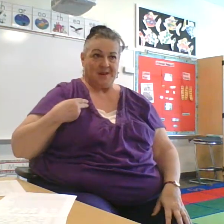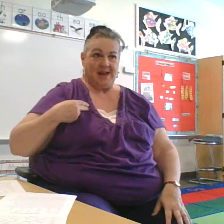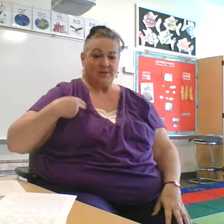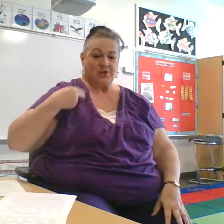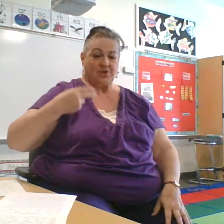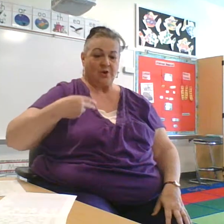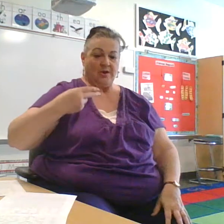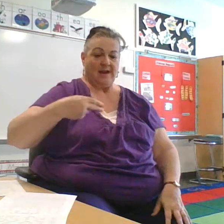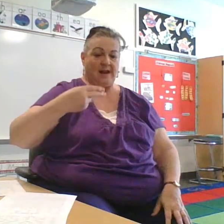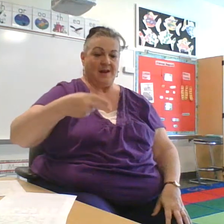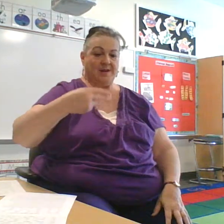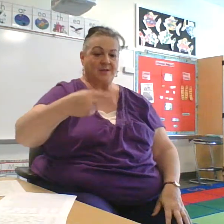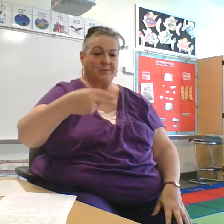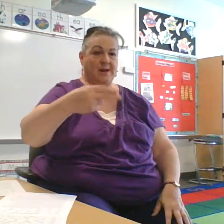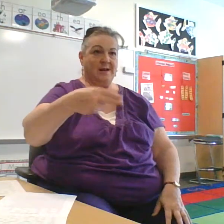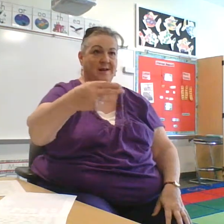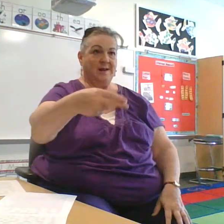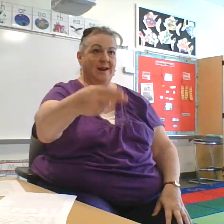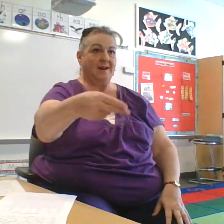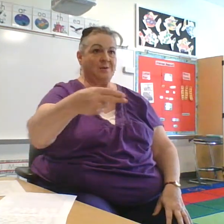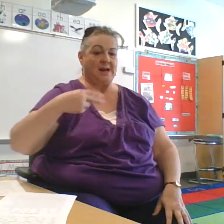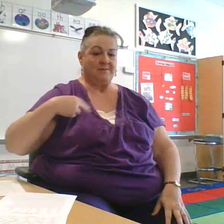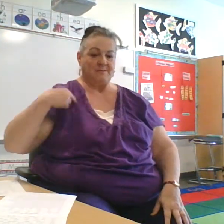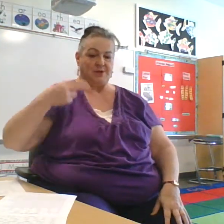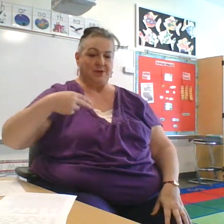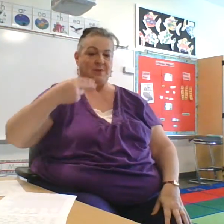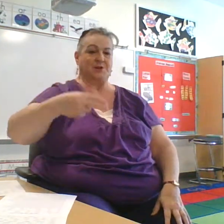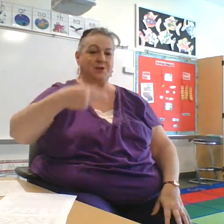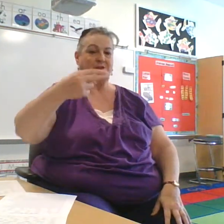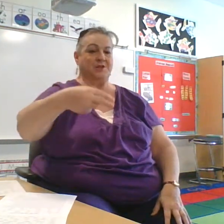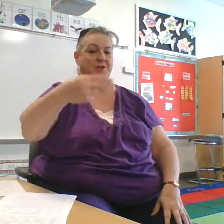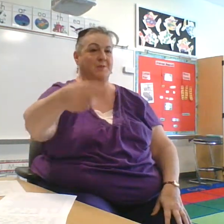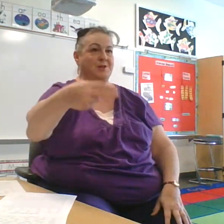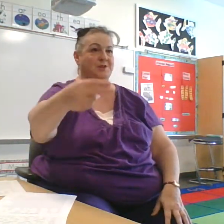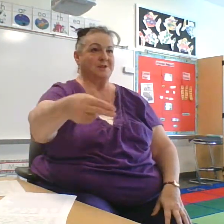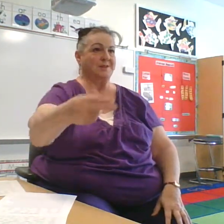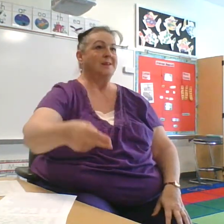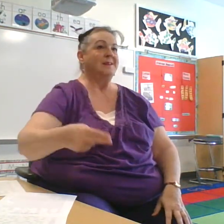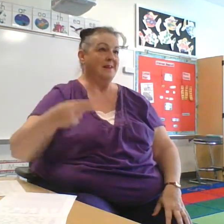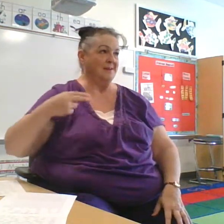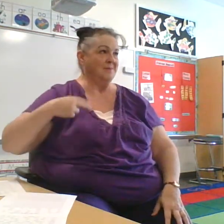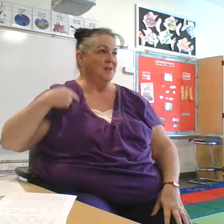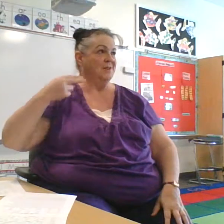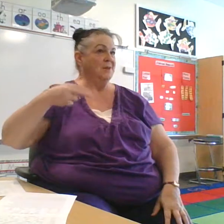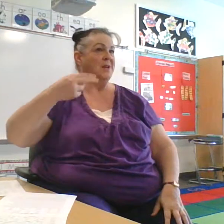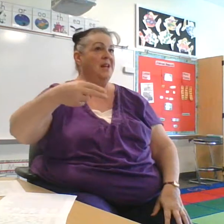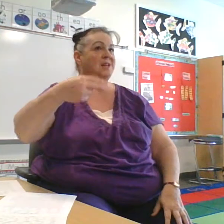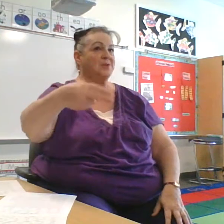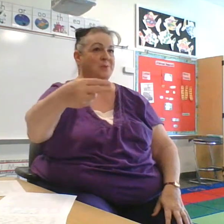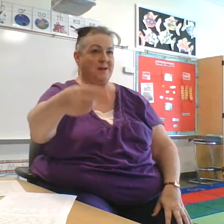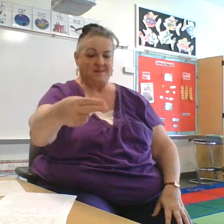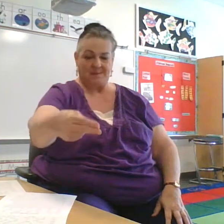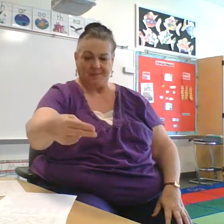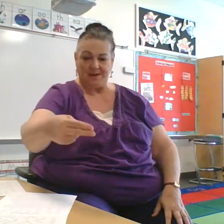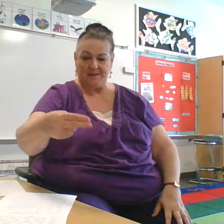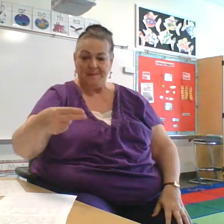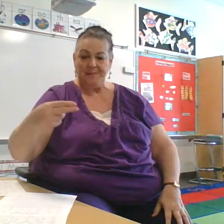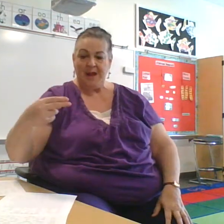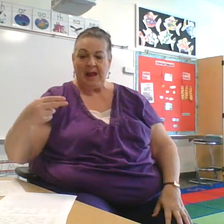and circle it out. History. It goes out from generations to generation. Yeah. So the history of something.